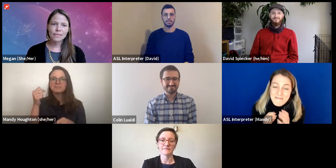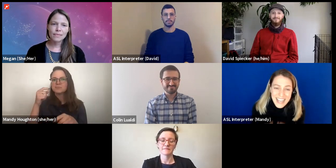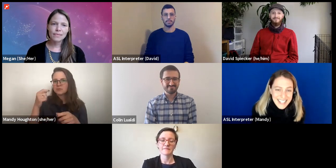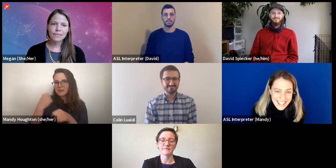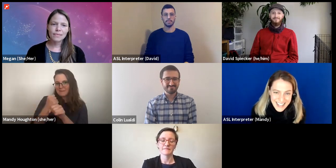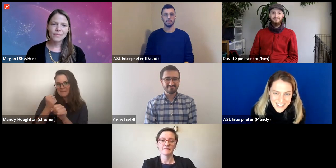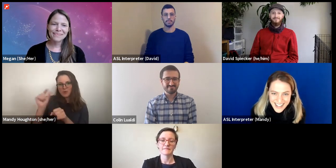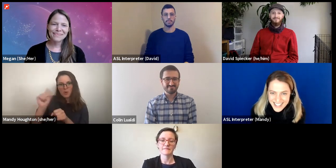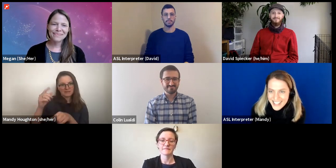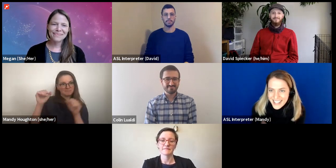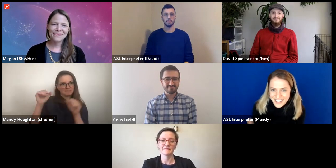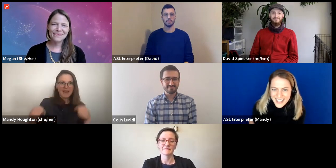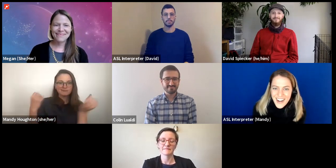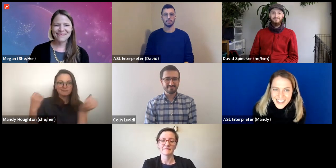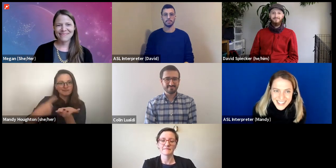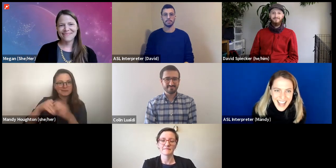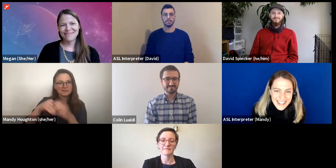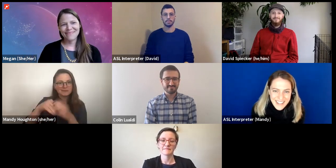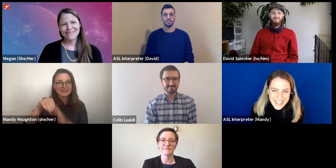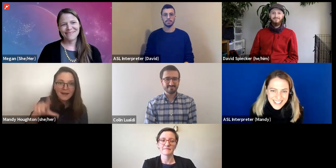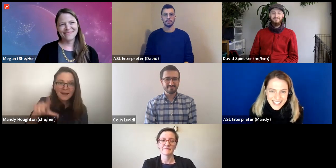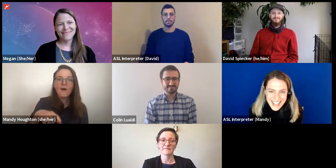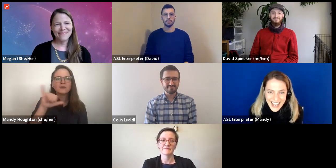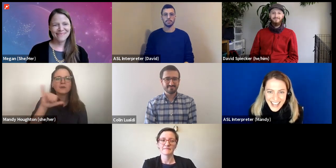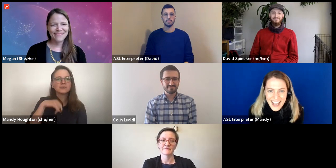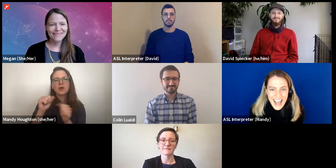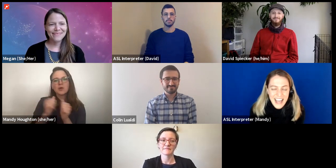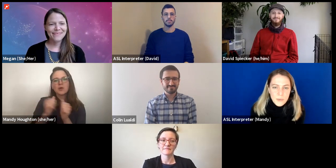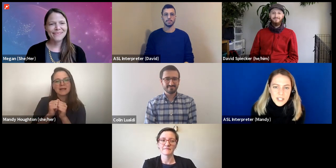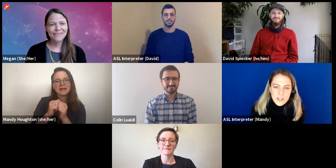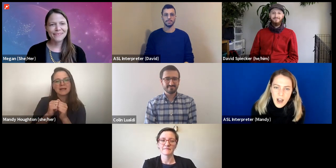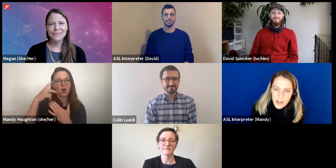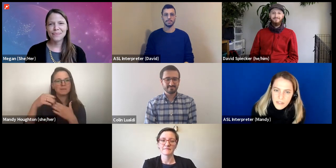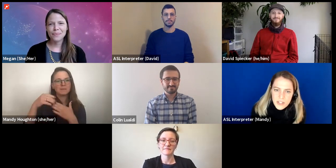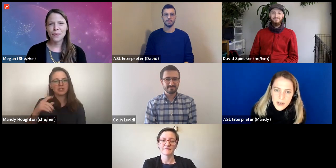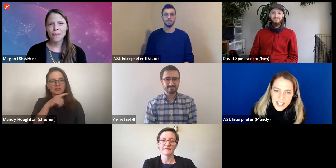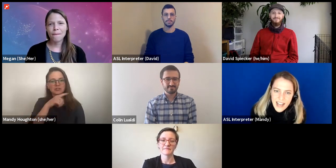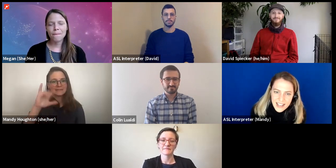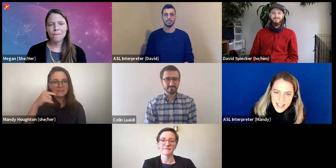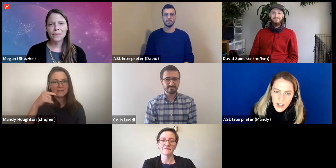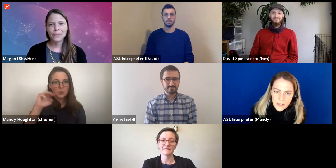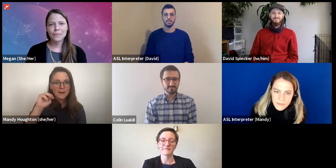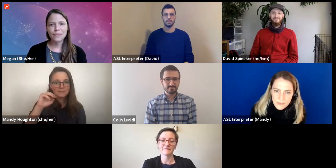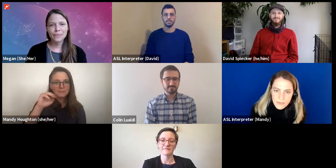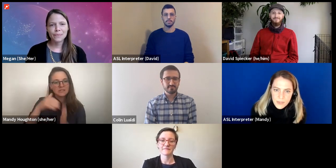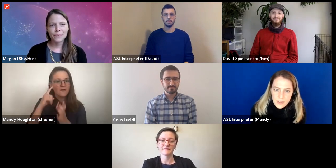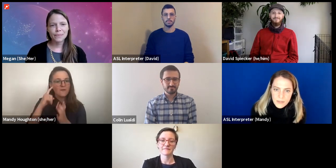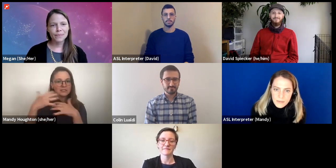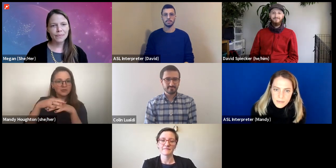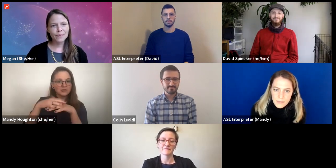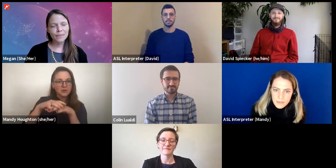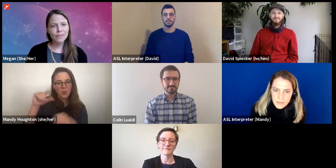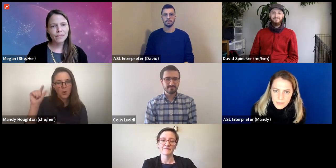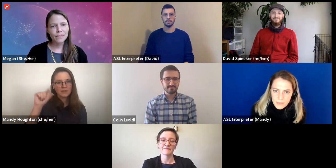of amazing deaf scientists, like you'll see Colin and David here today. And we do talk about this work in ASL.